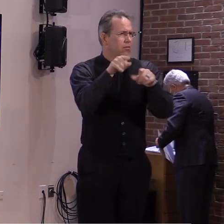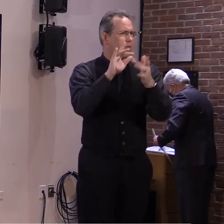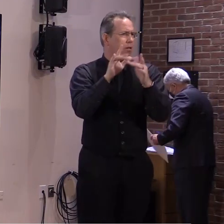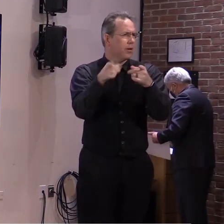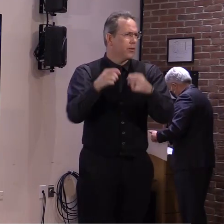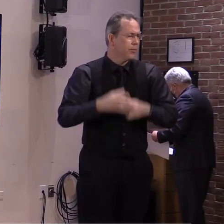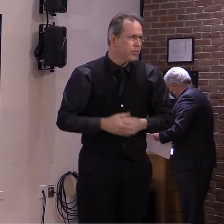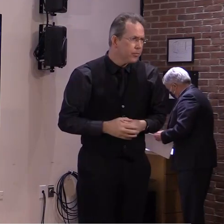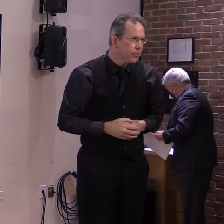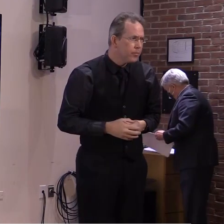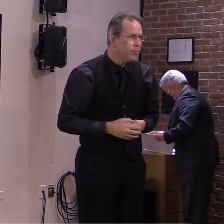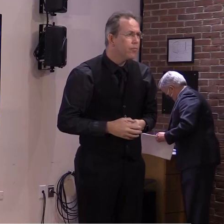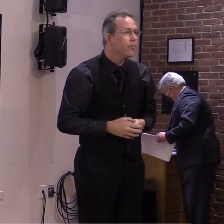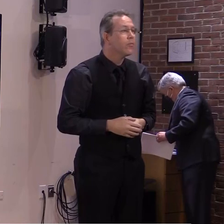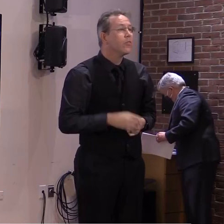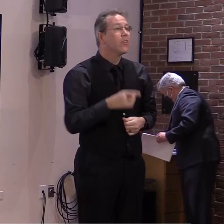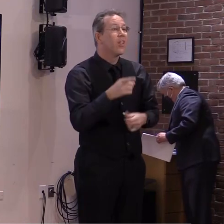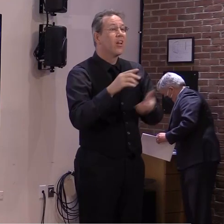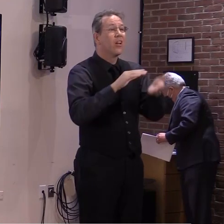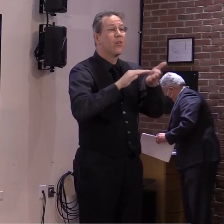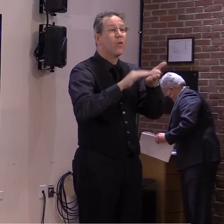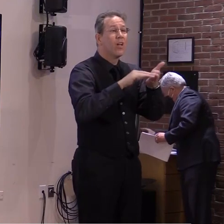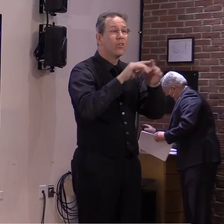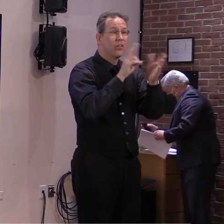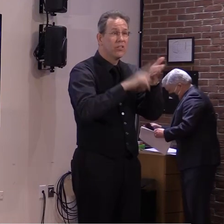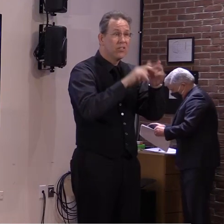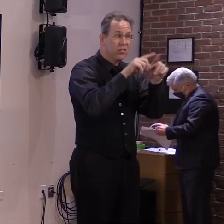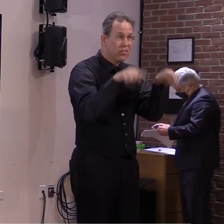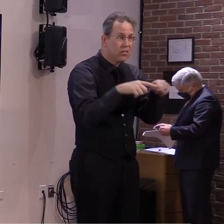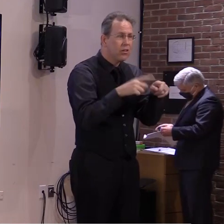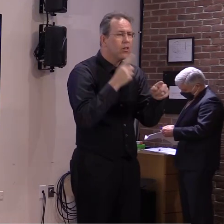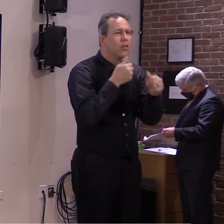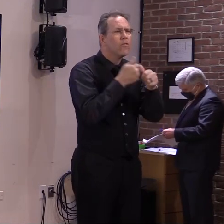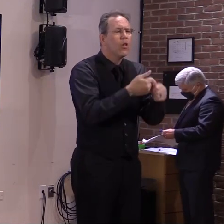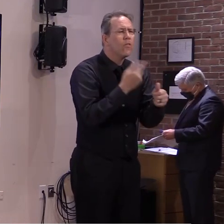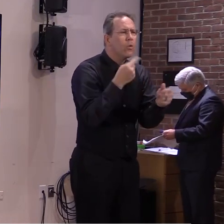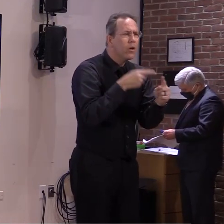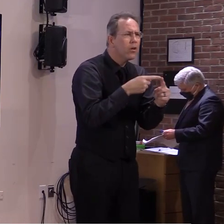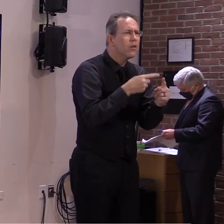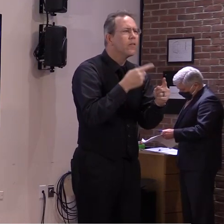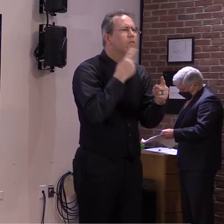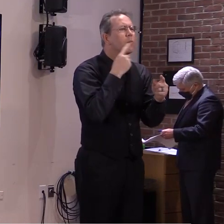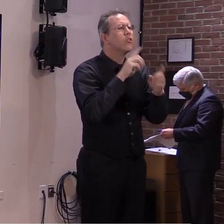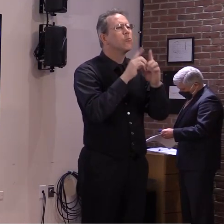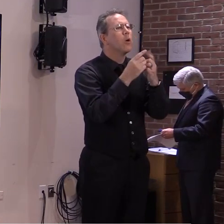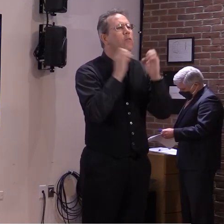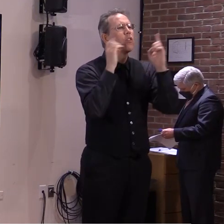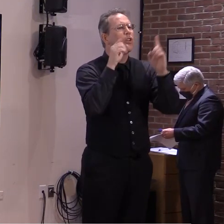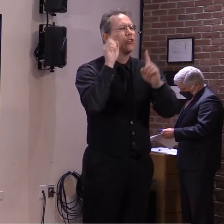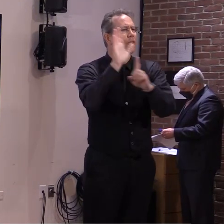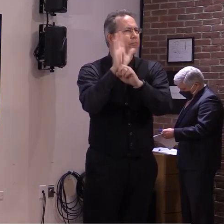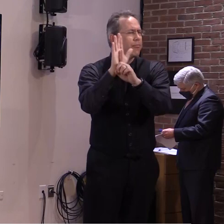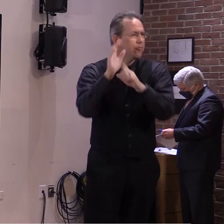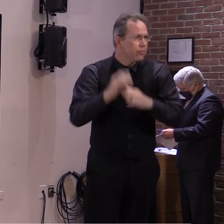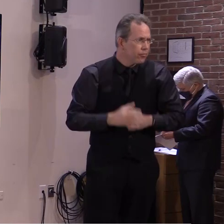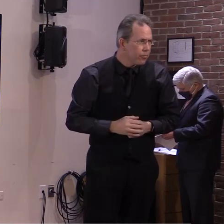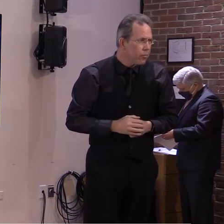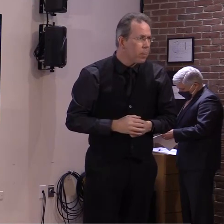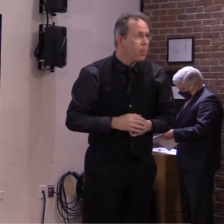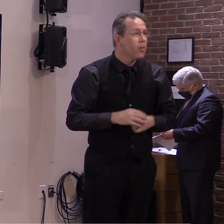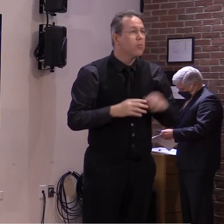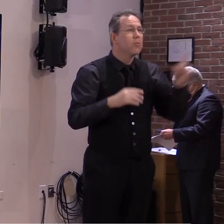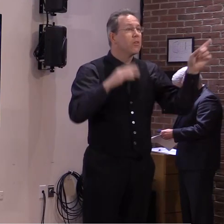Our waiver proposal follows the approved waiver template outlined by the U.S. Department of Education. The federal government is requiring us to hold the